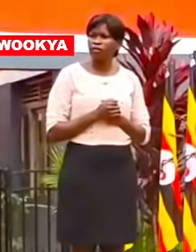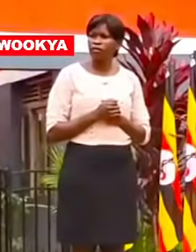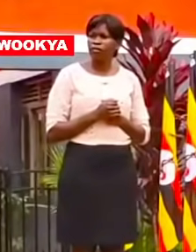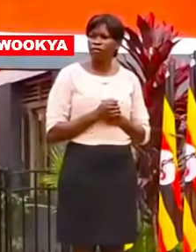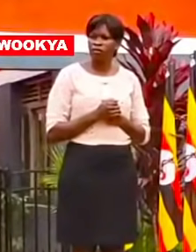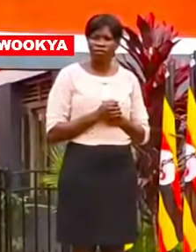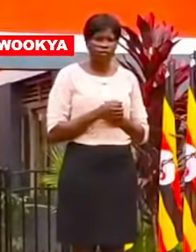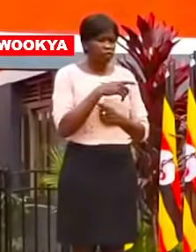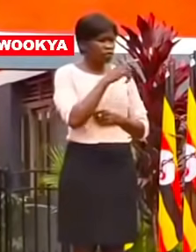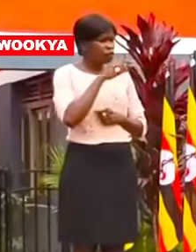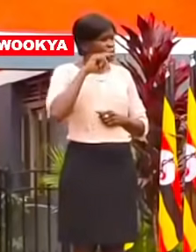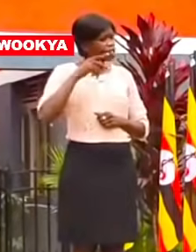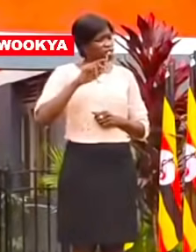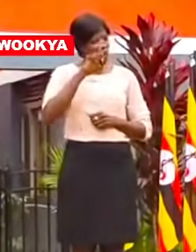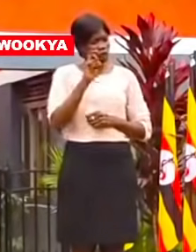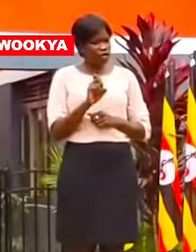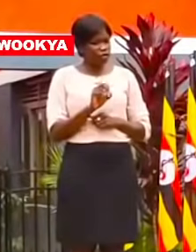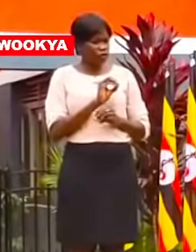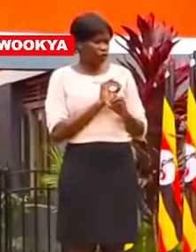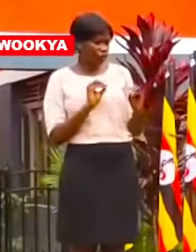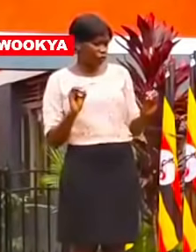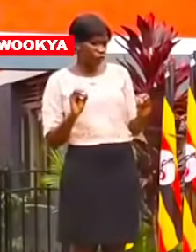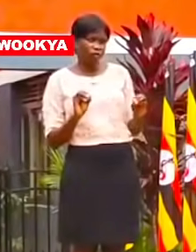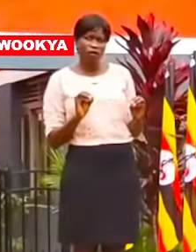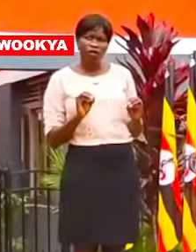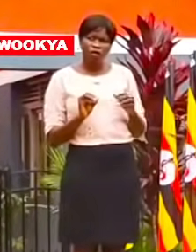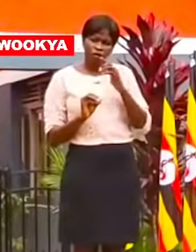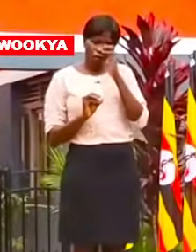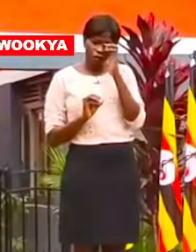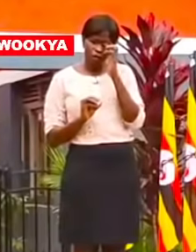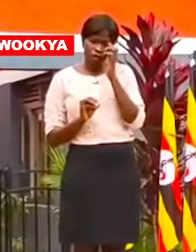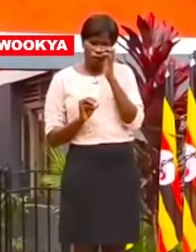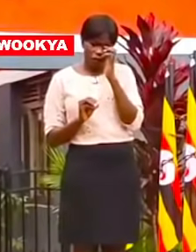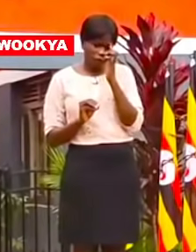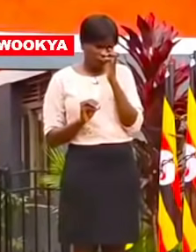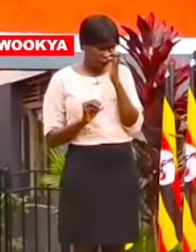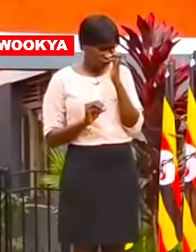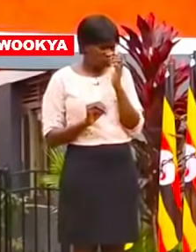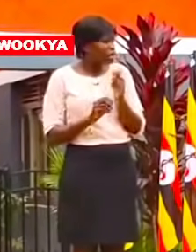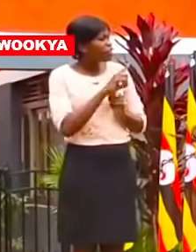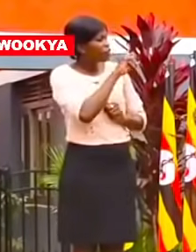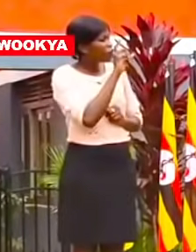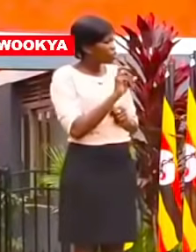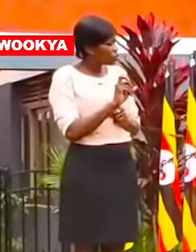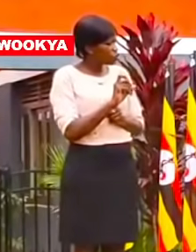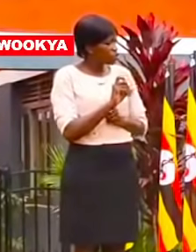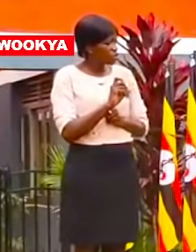question. You have done like this. The question is,